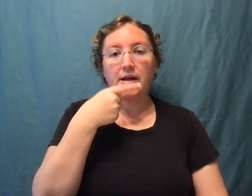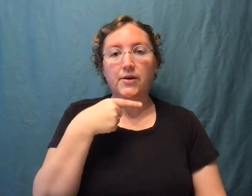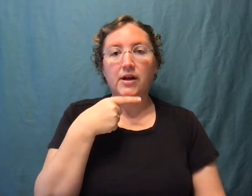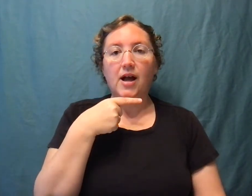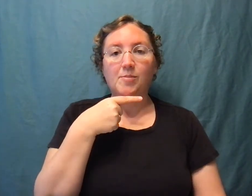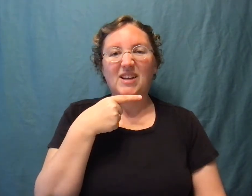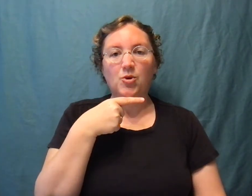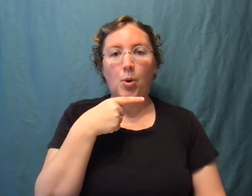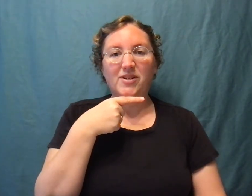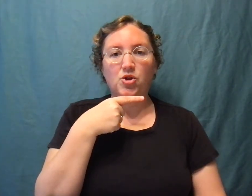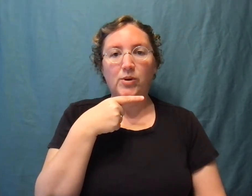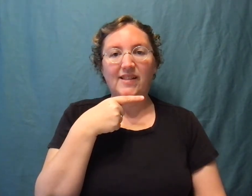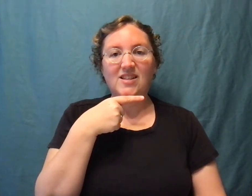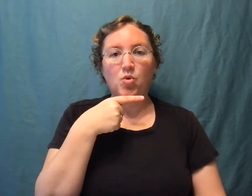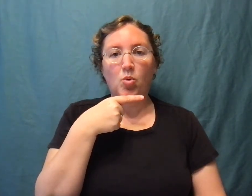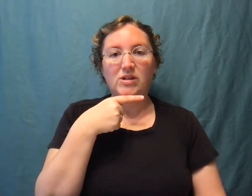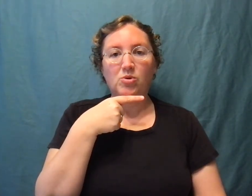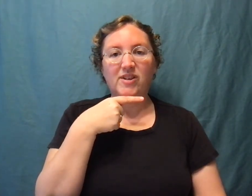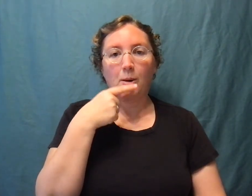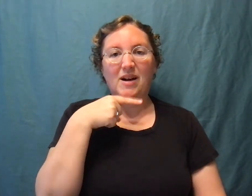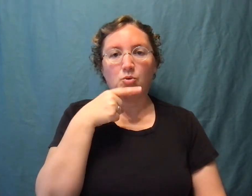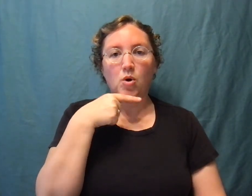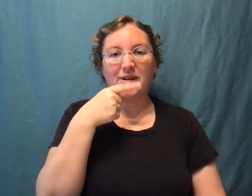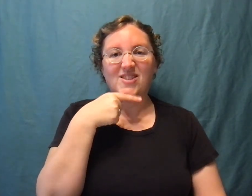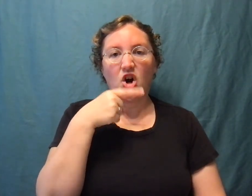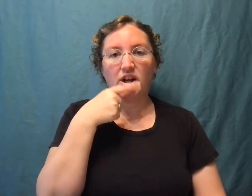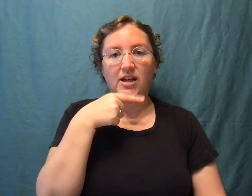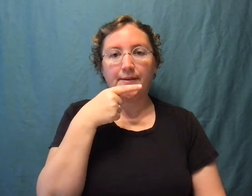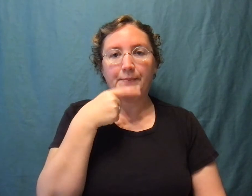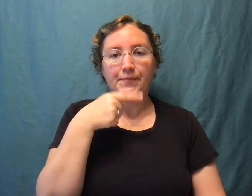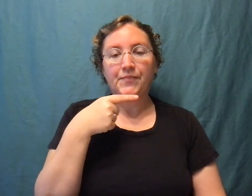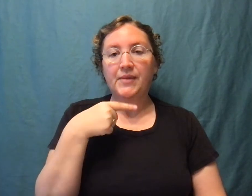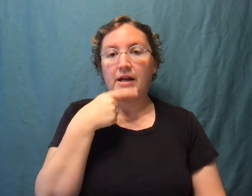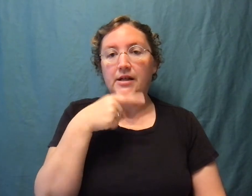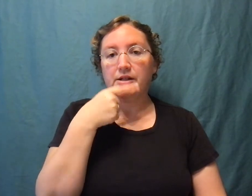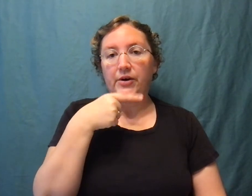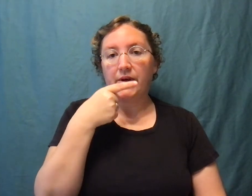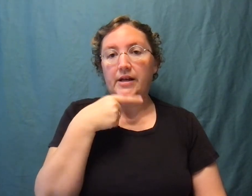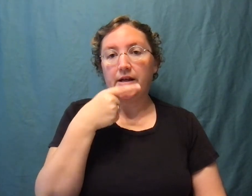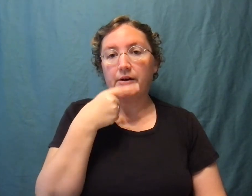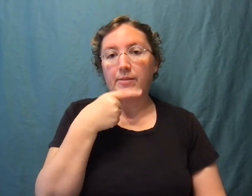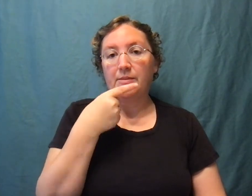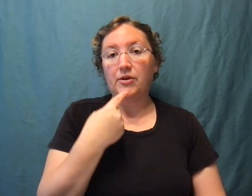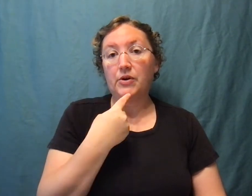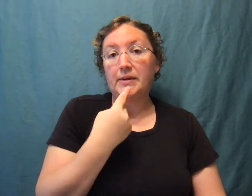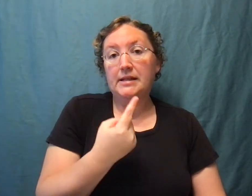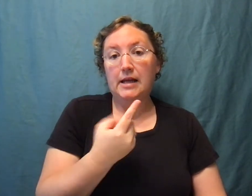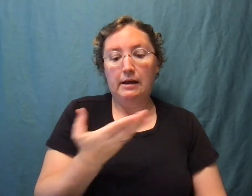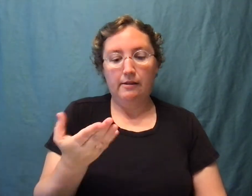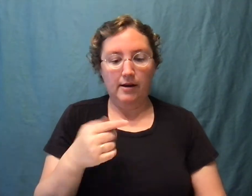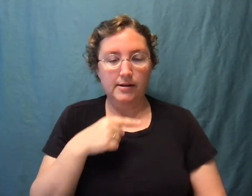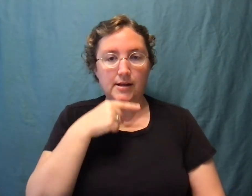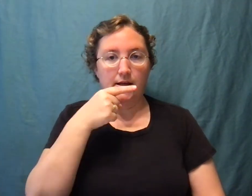Hearing, because we're always doing this and we're always moving our mouths, we're always talking. So hearing people are always saying things.